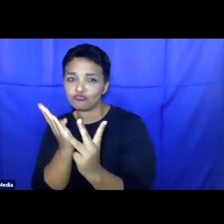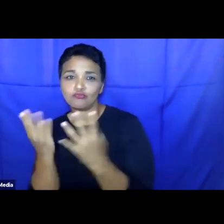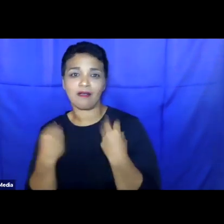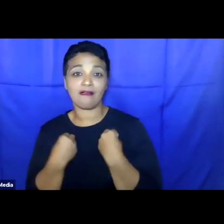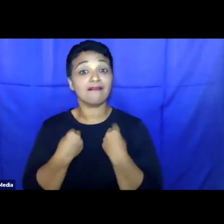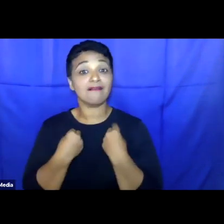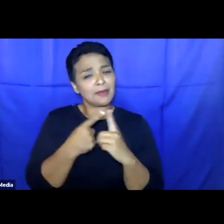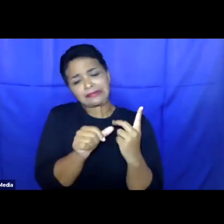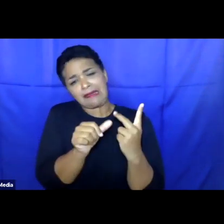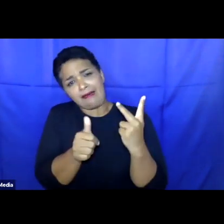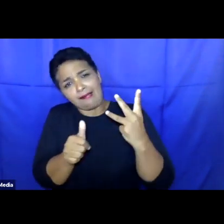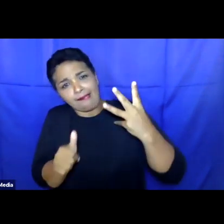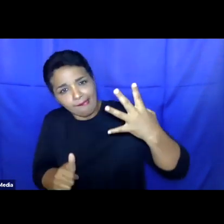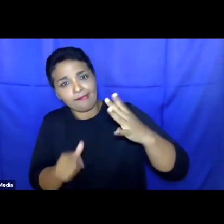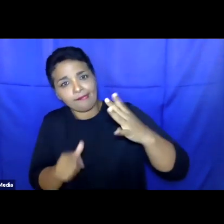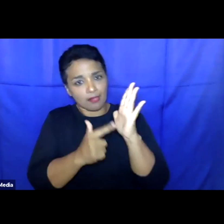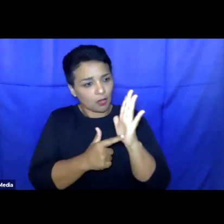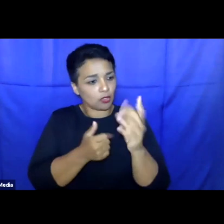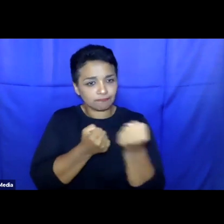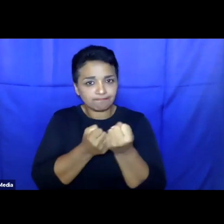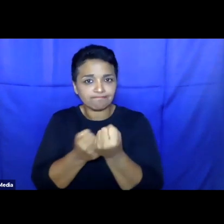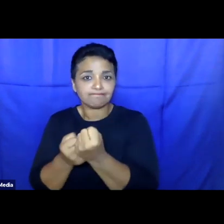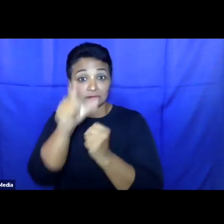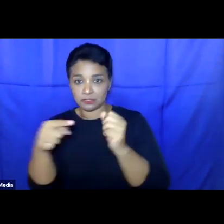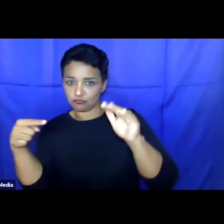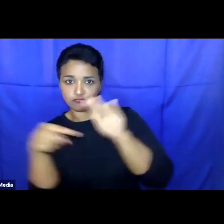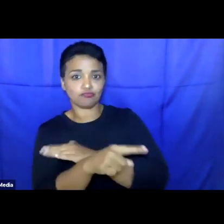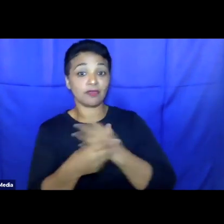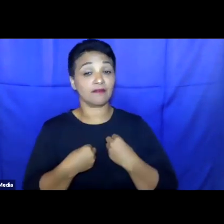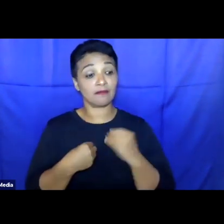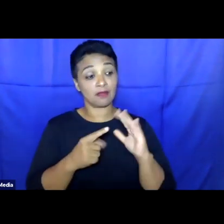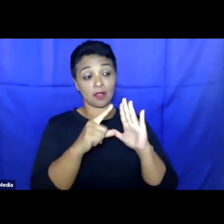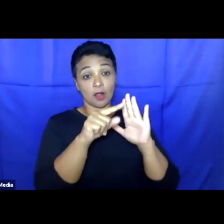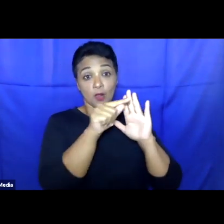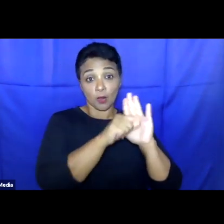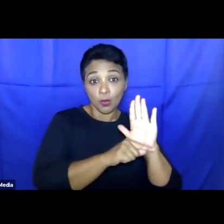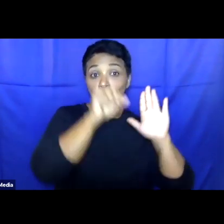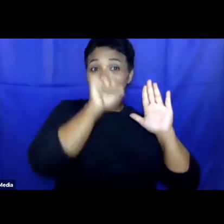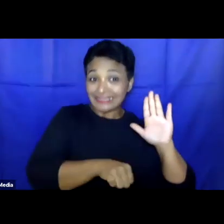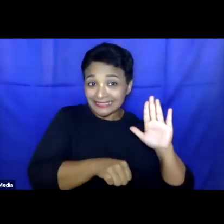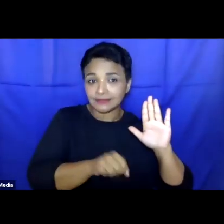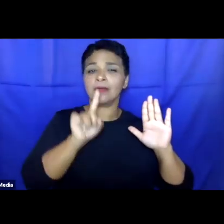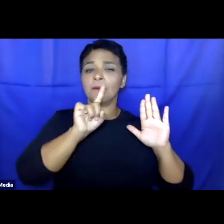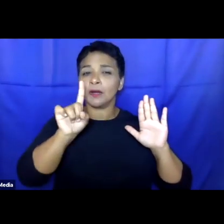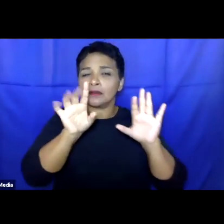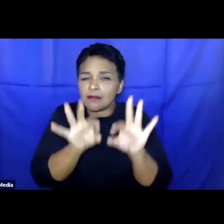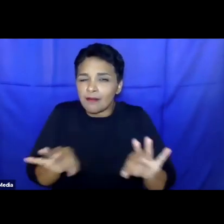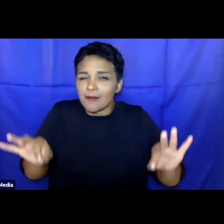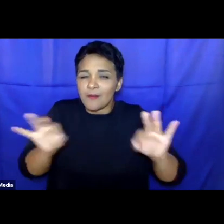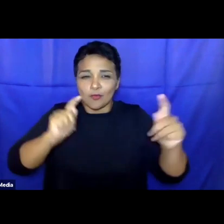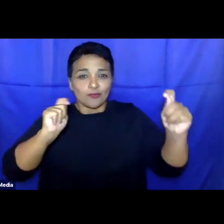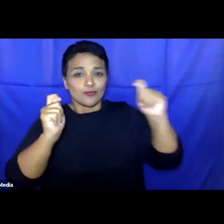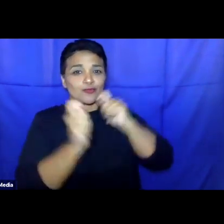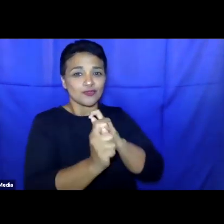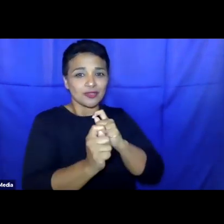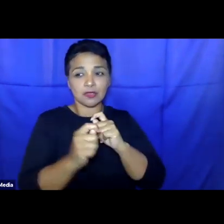protection for displaced people in armed conflict. But more than the law, the most drastic change in the last 70 years is probably the nature of armed